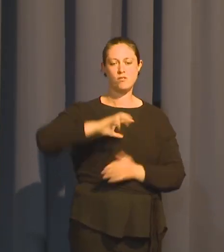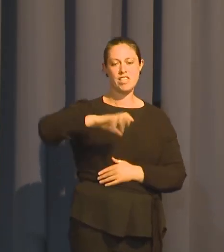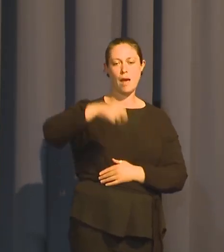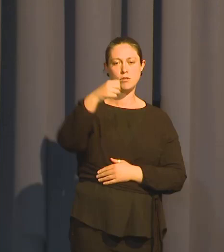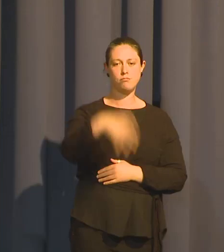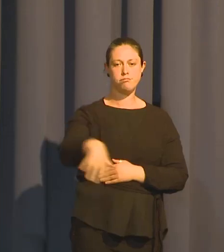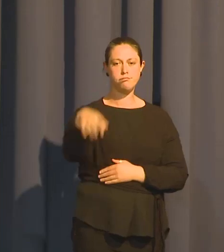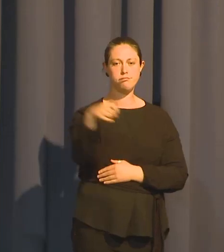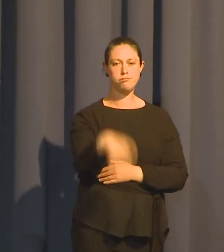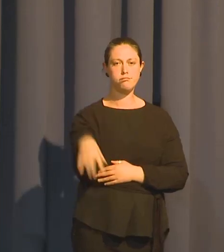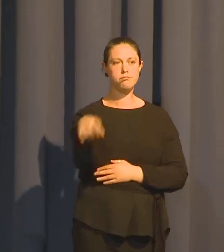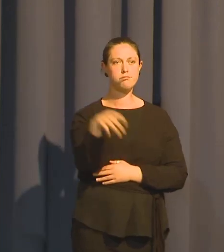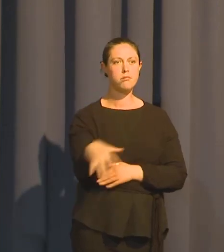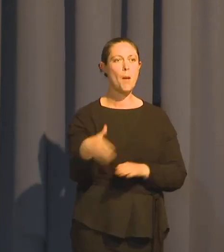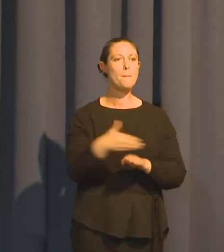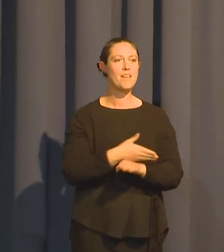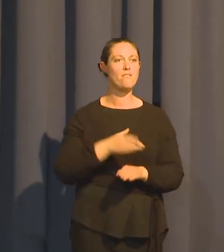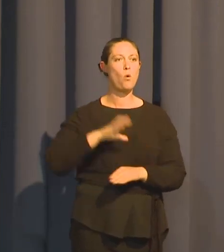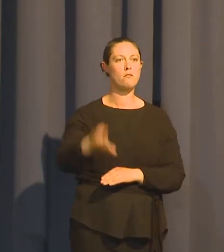remarked before,